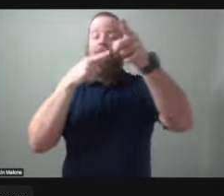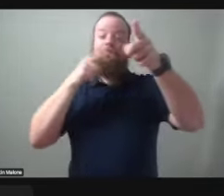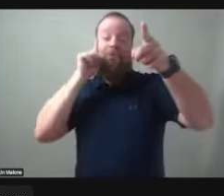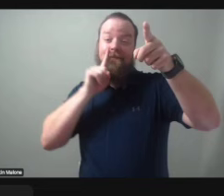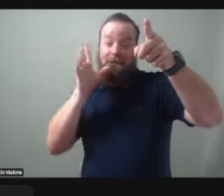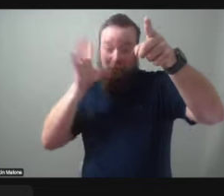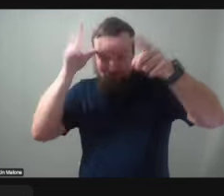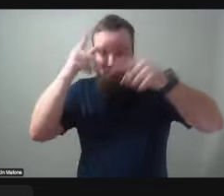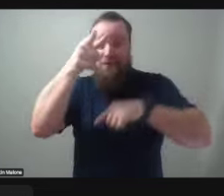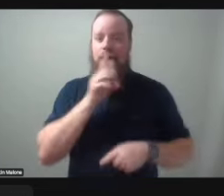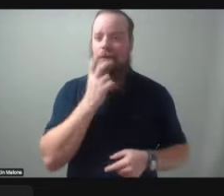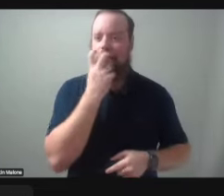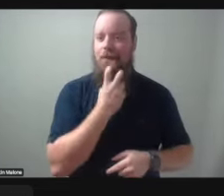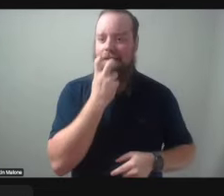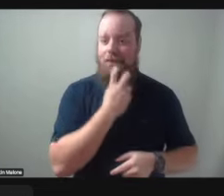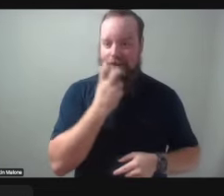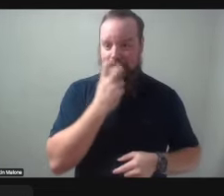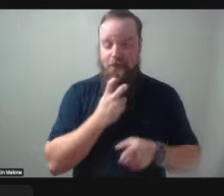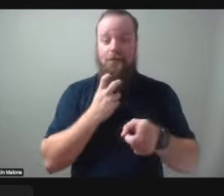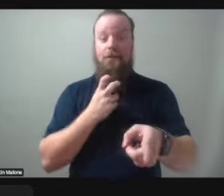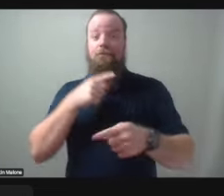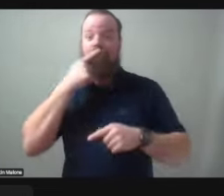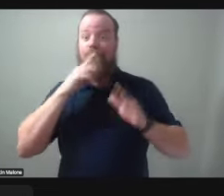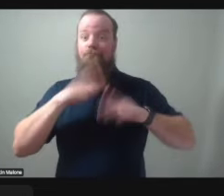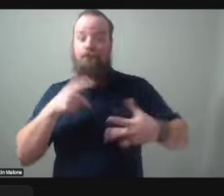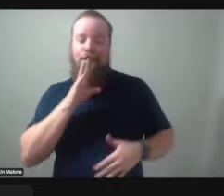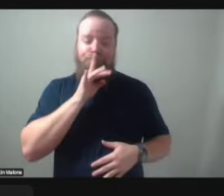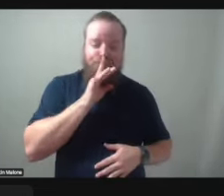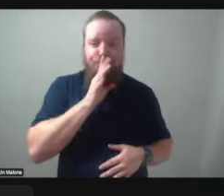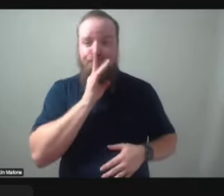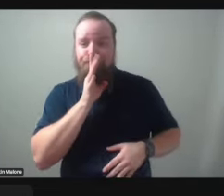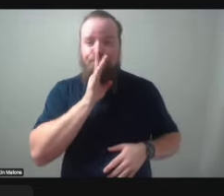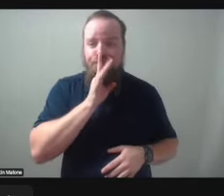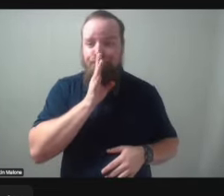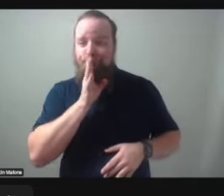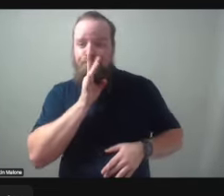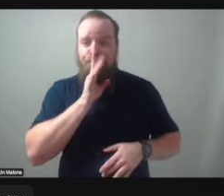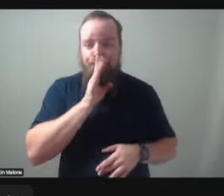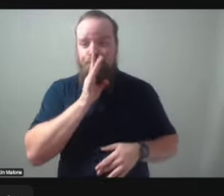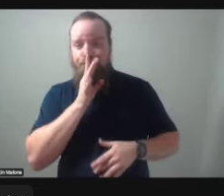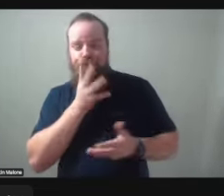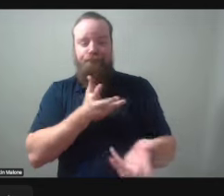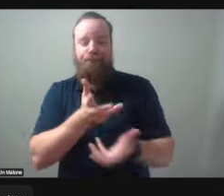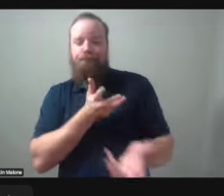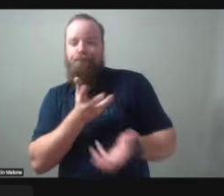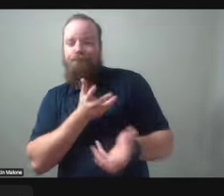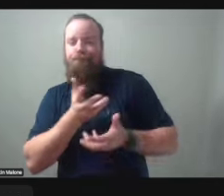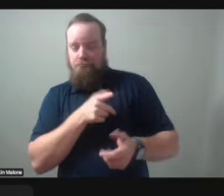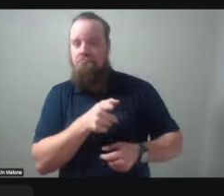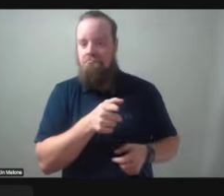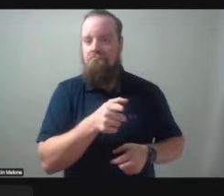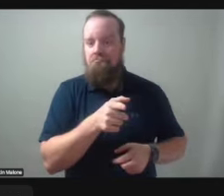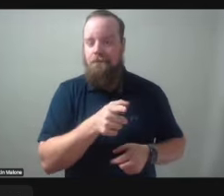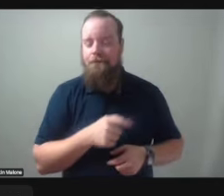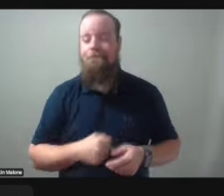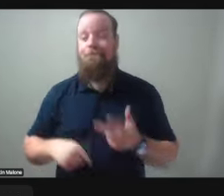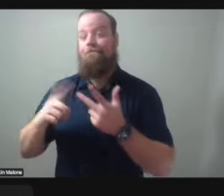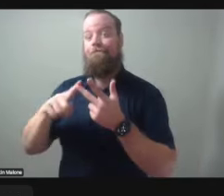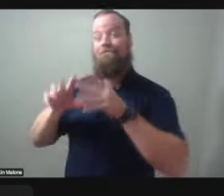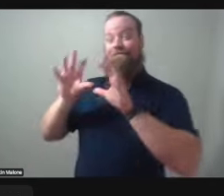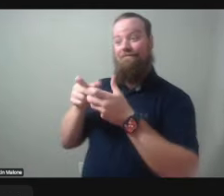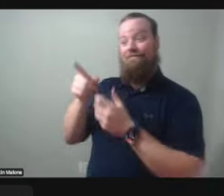an ASL dominant or sign language dominant household, and they might not be exposed to English until they go to school. The second group